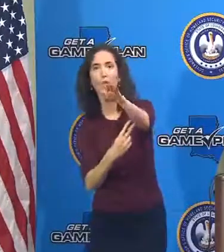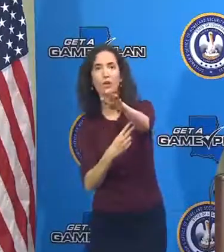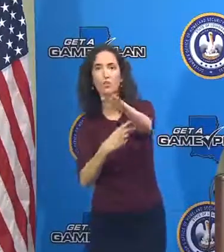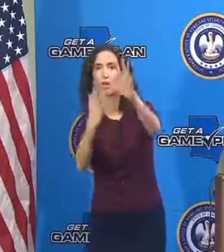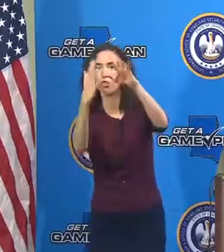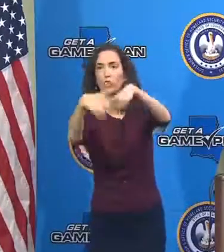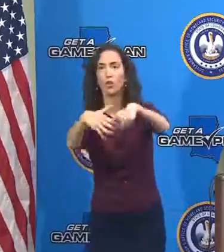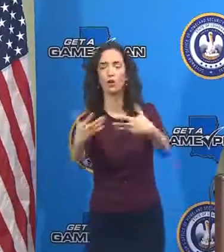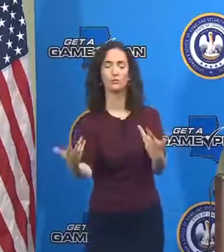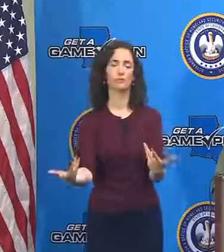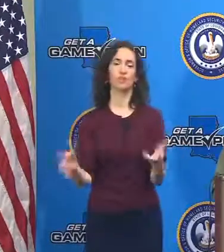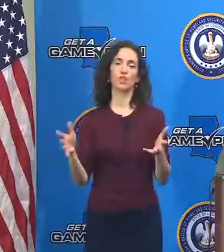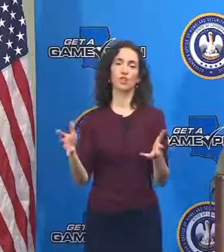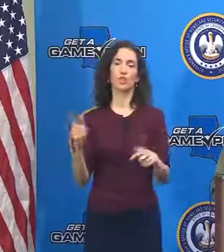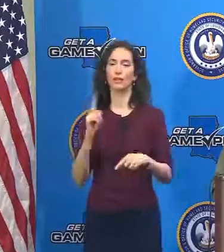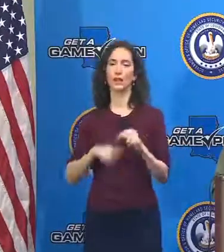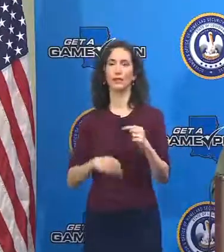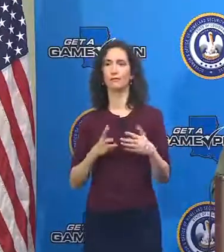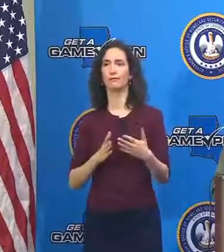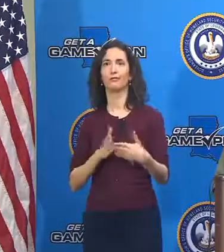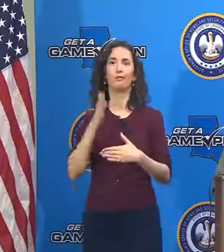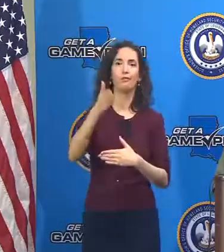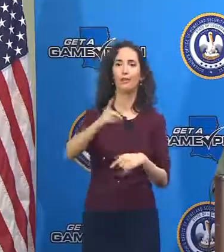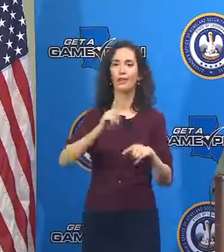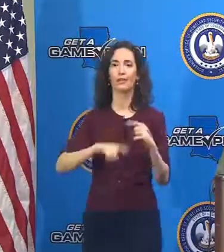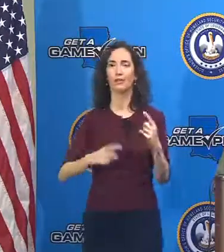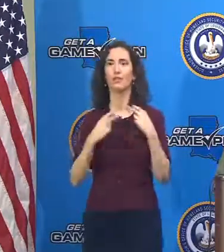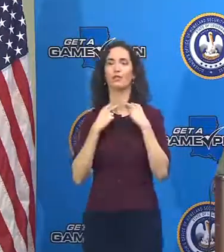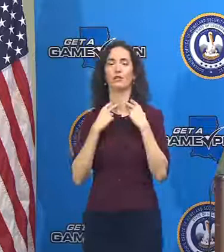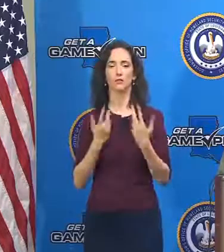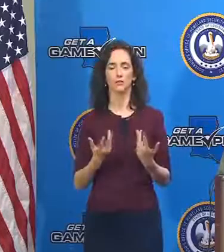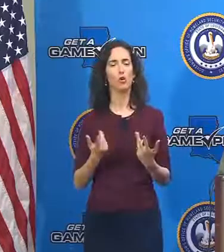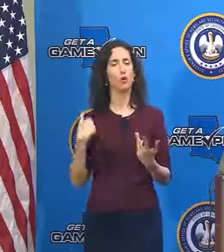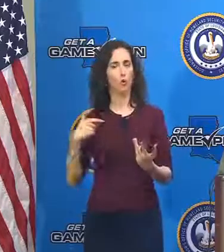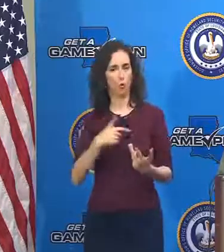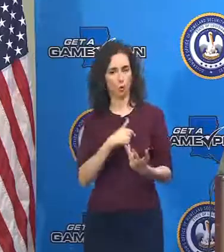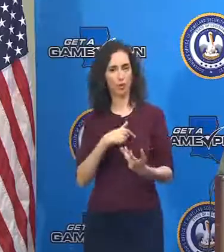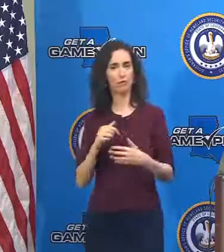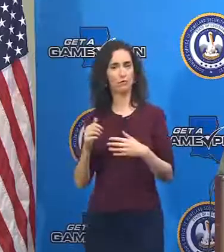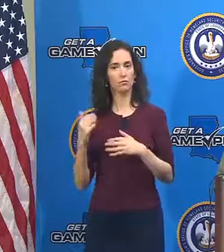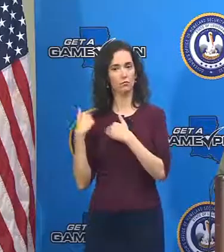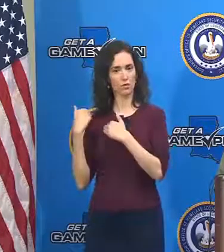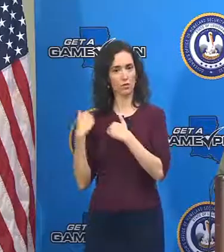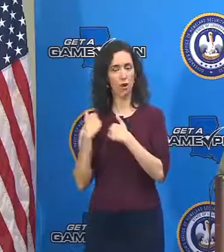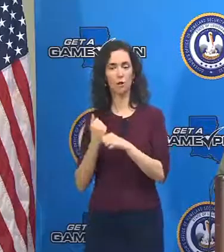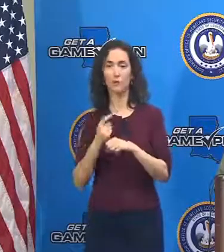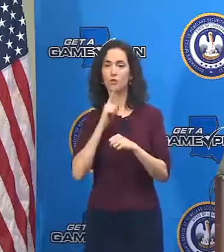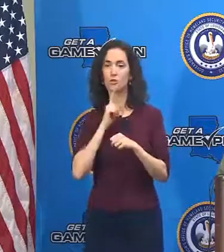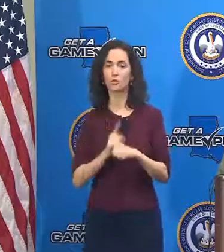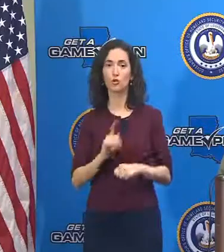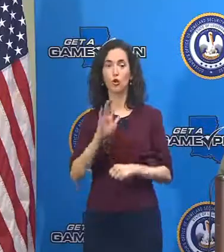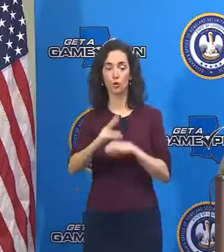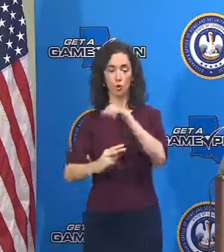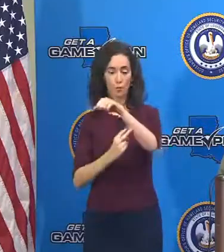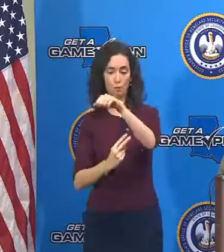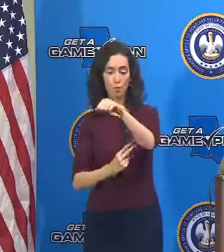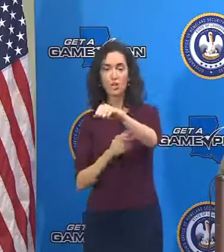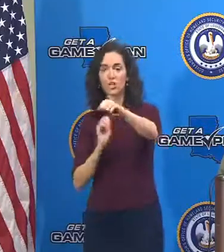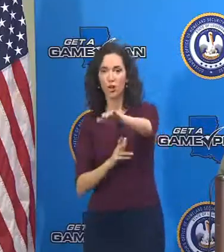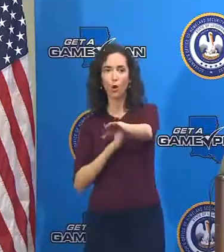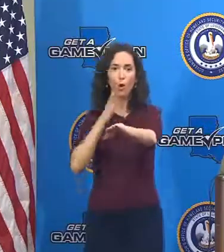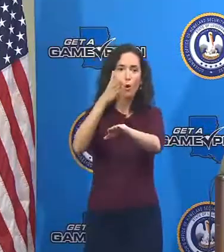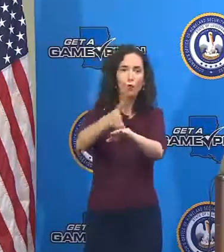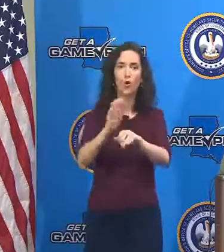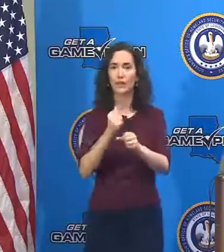it's incumbent upon us as lead safety agency to ensure that those bridges are passable and safe, particularly for first